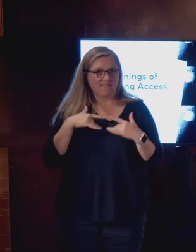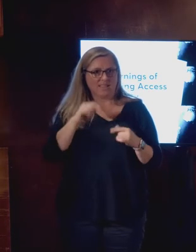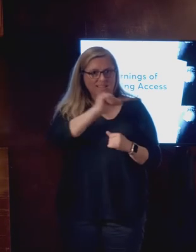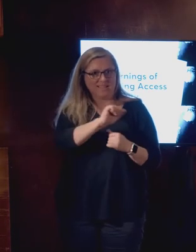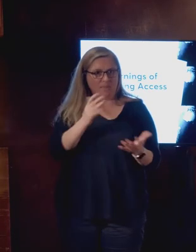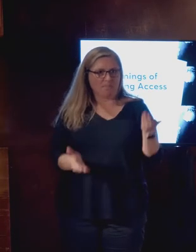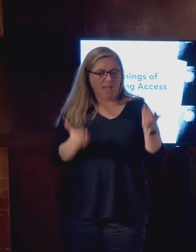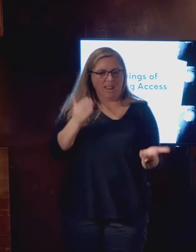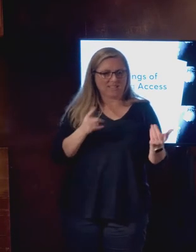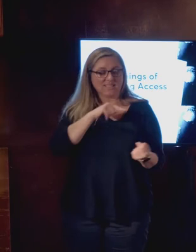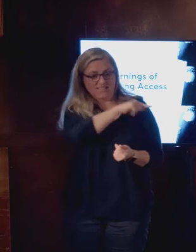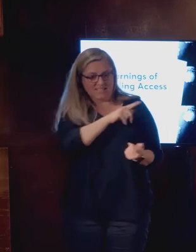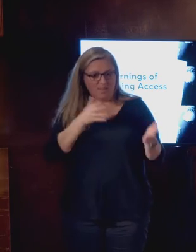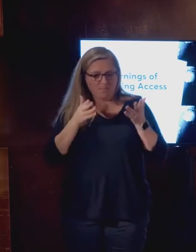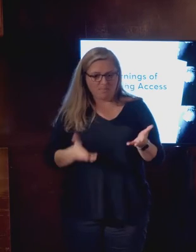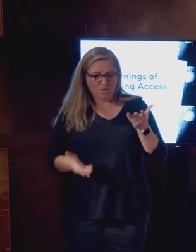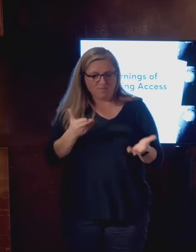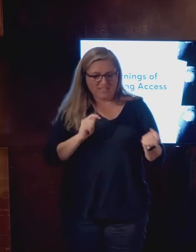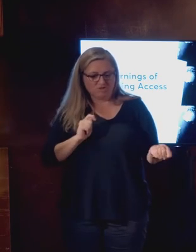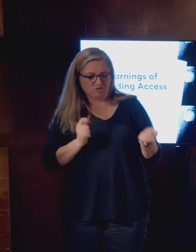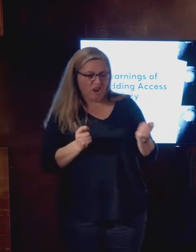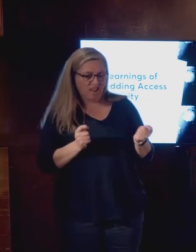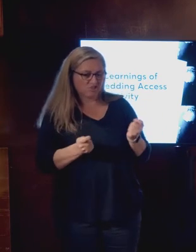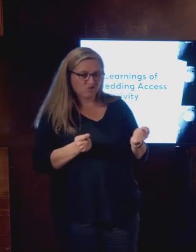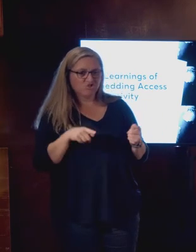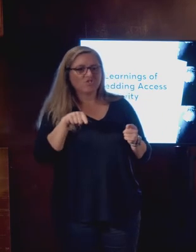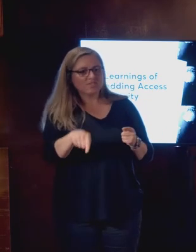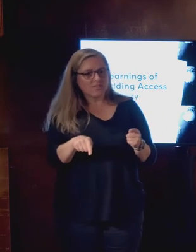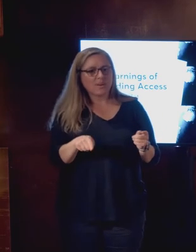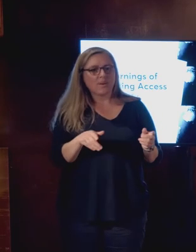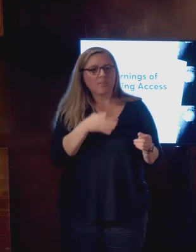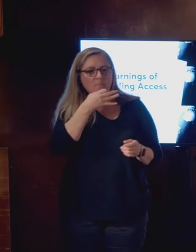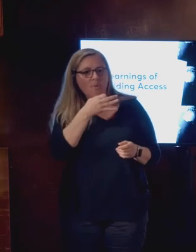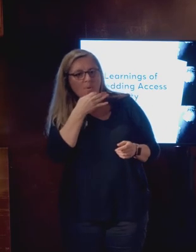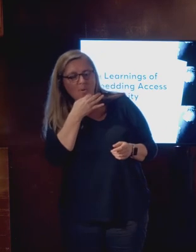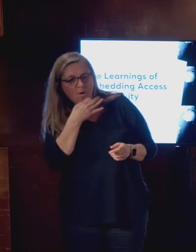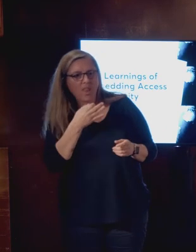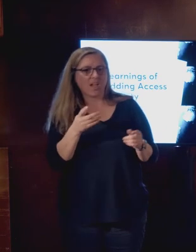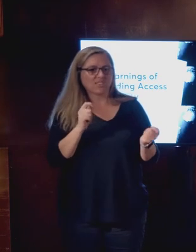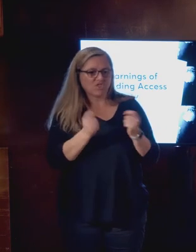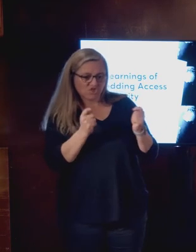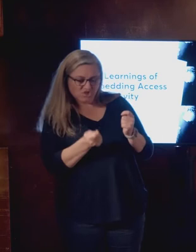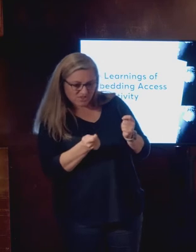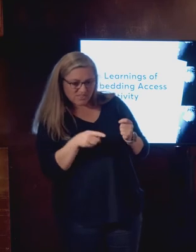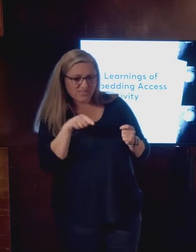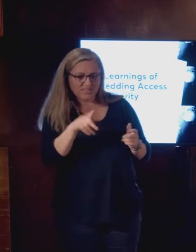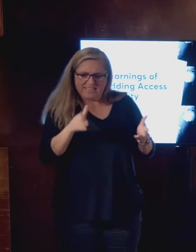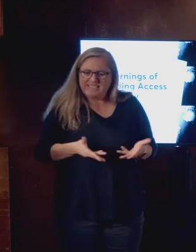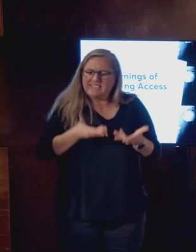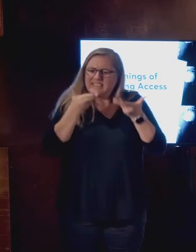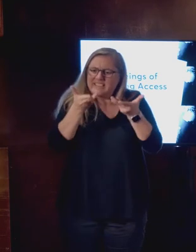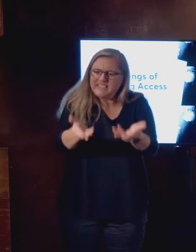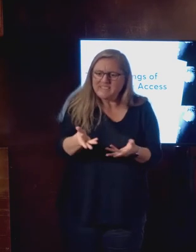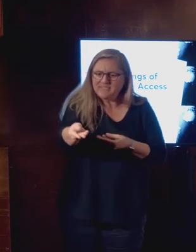adjusted their movements and their movements became smaller, gentler, slower. That generosity, Croghan describes, that fluid sense